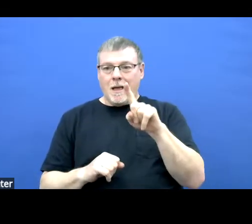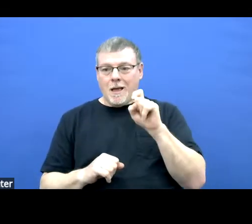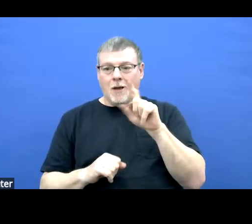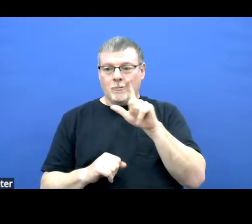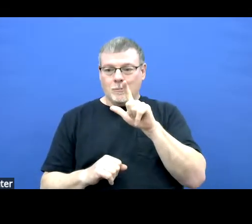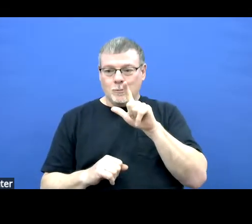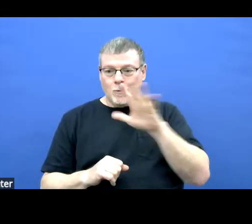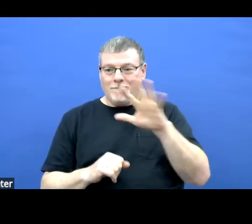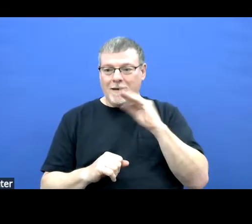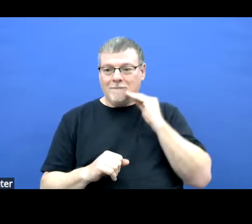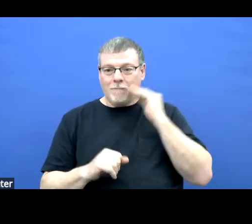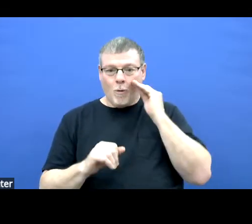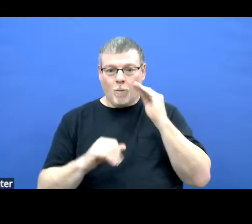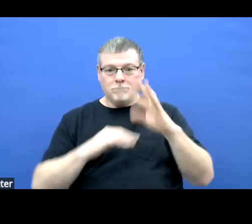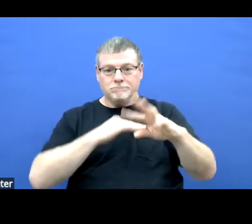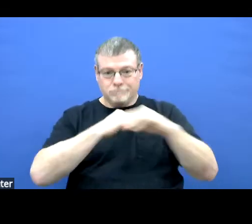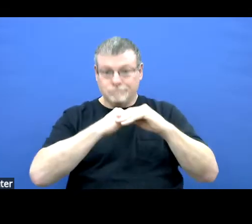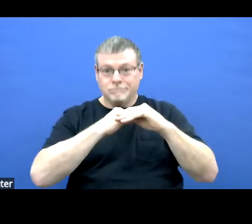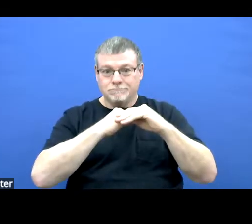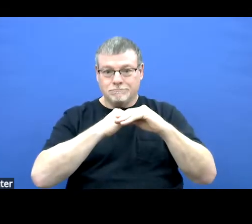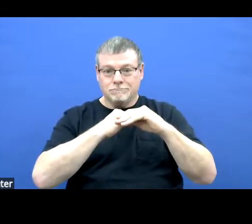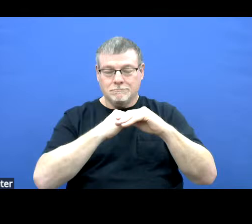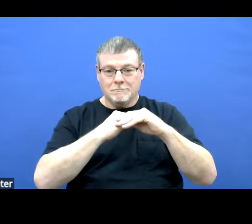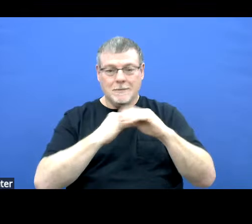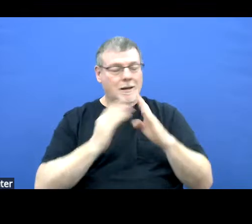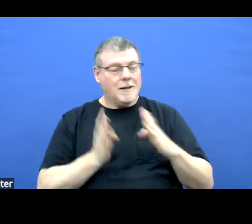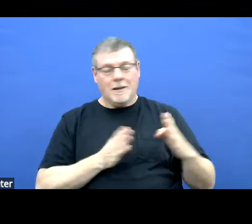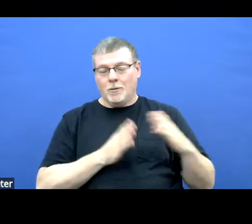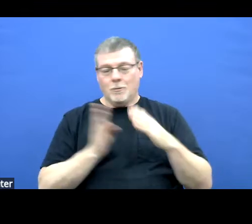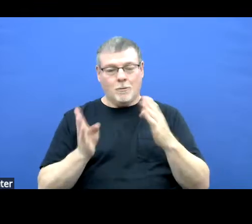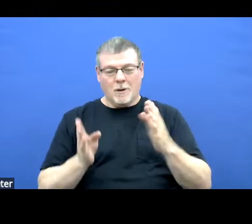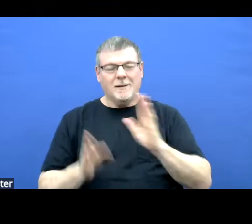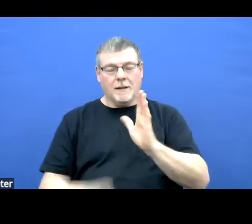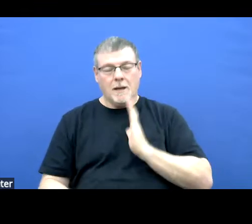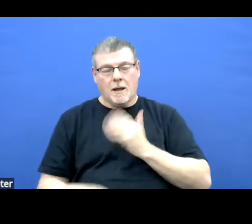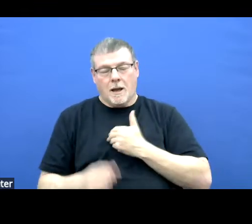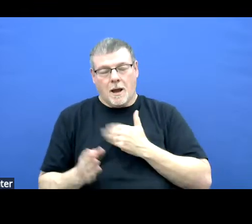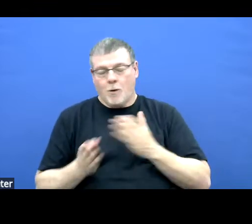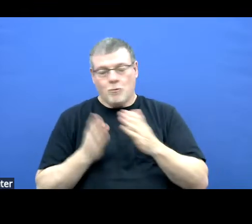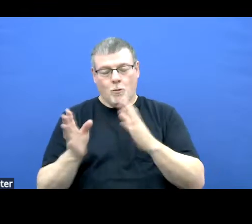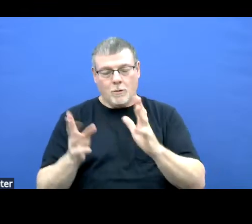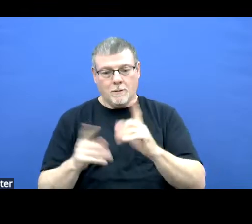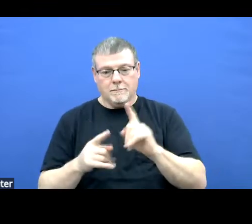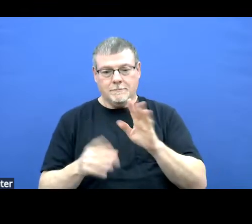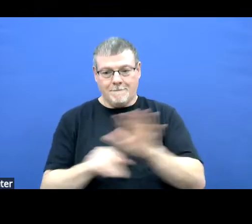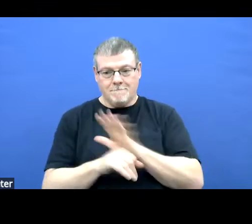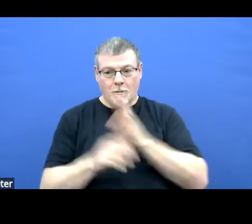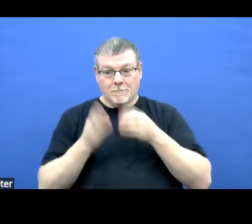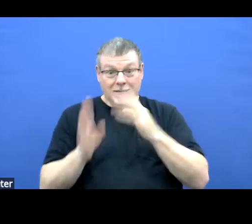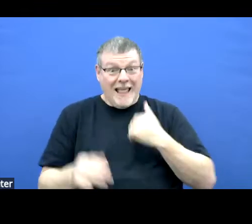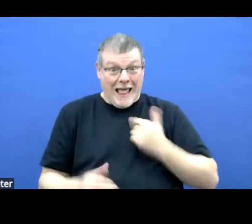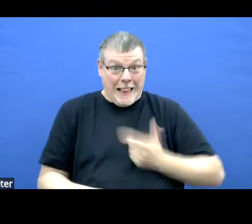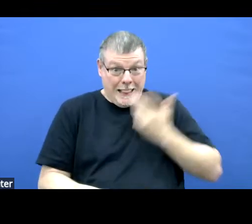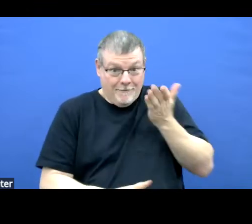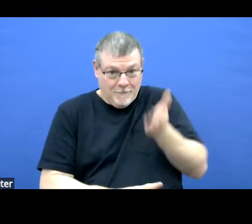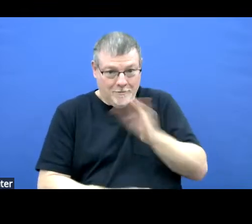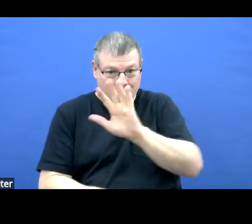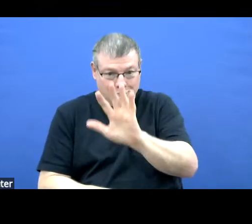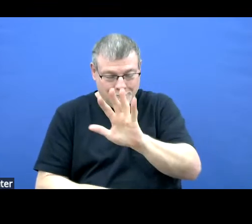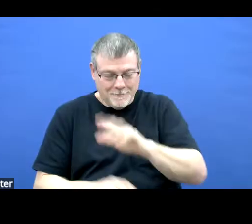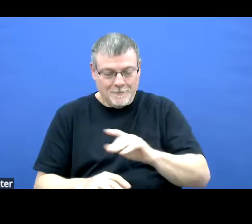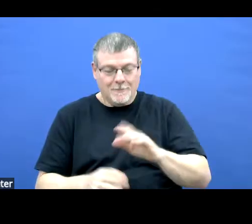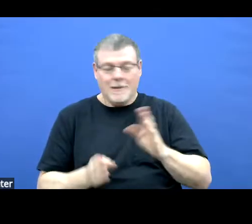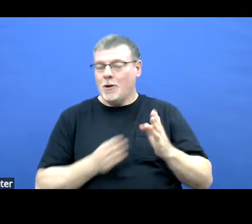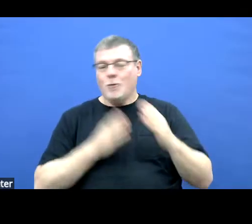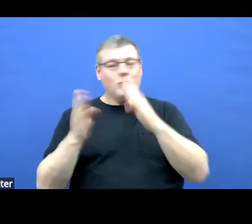home subdivision that our road certainly, I say our road, full disclosure, I live on Brooks Road, that our